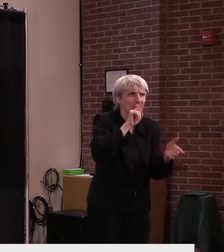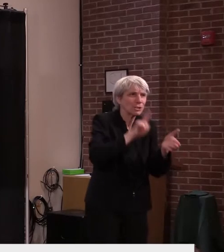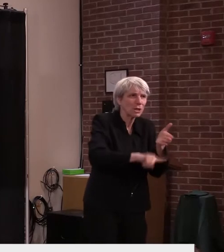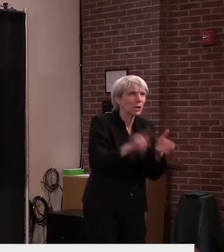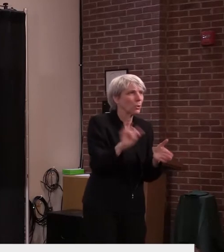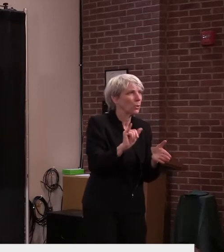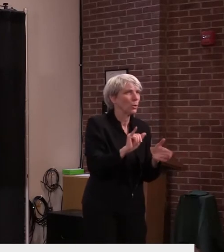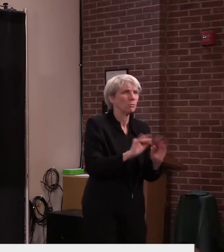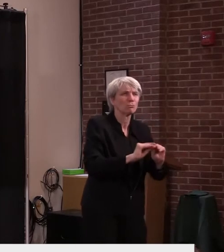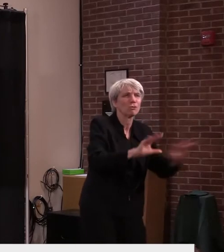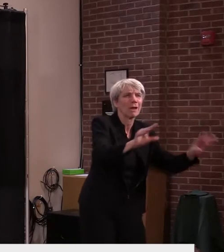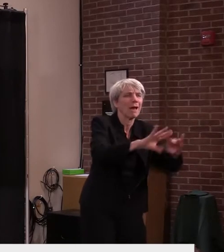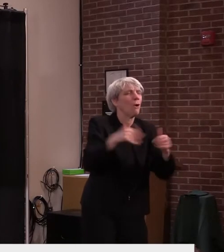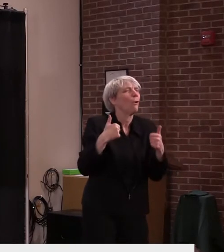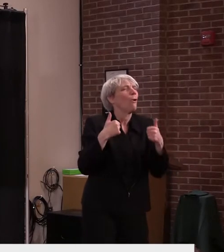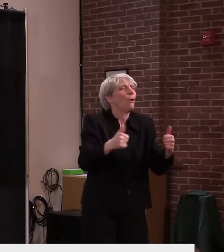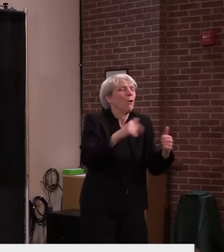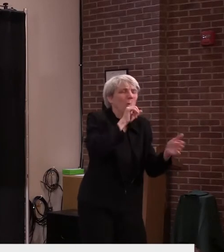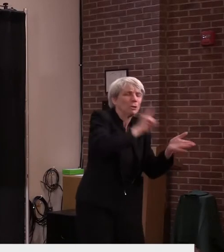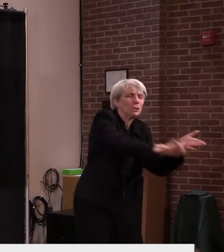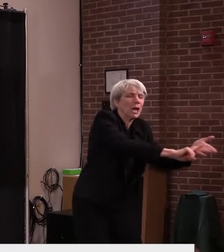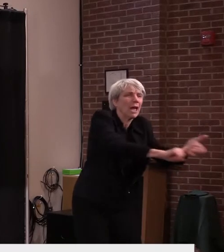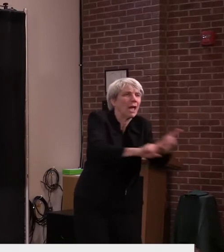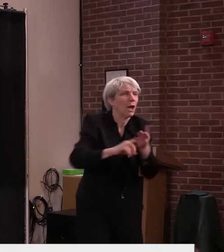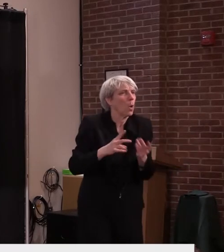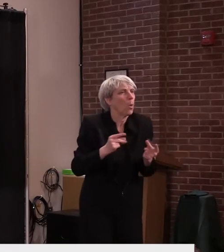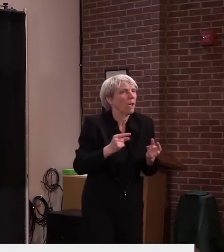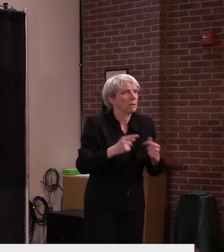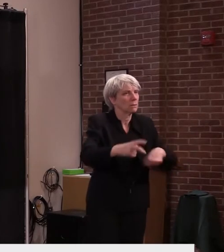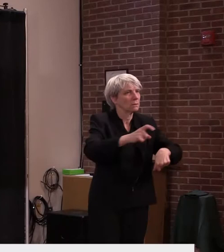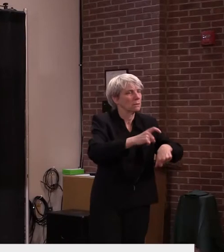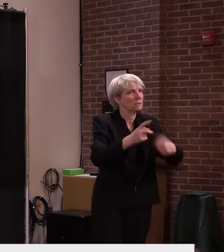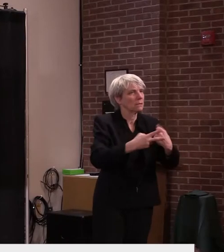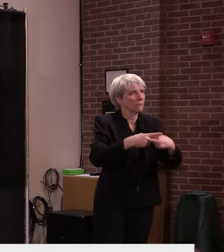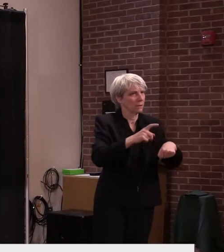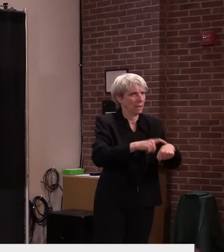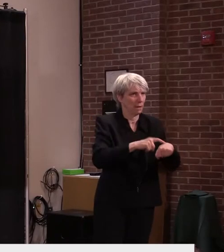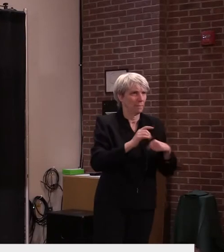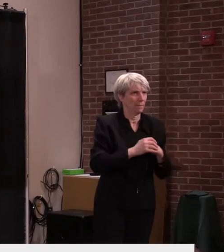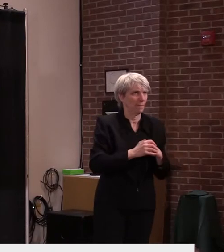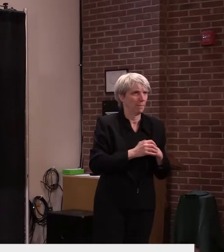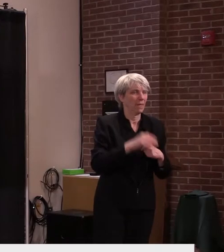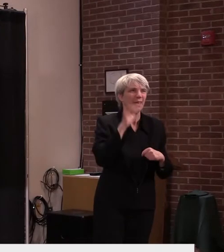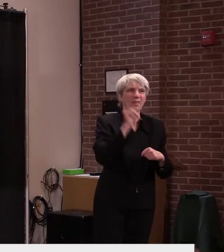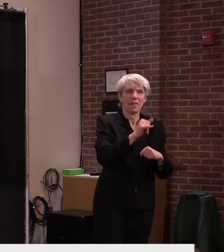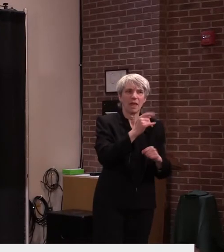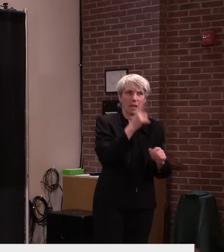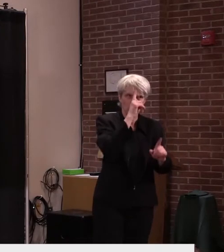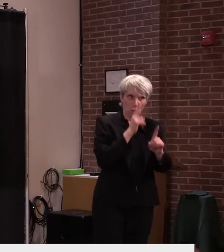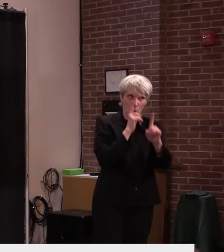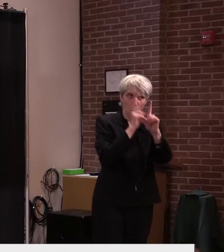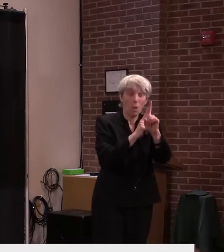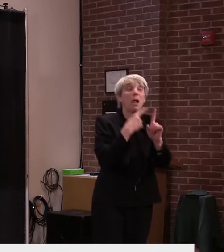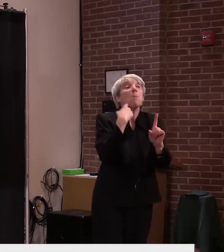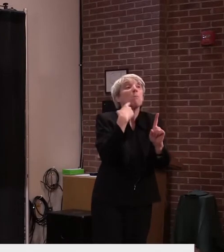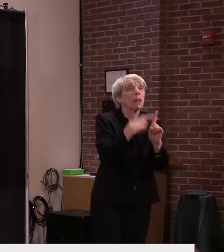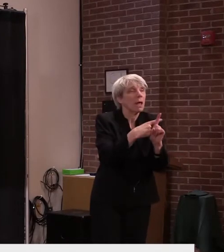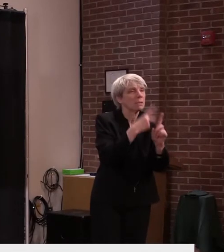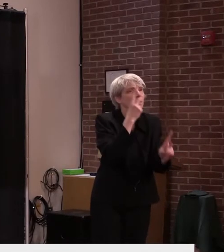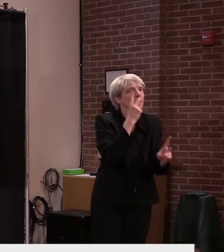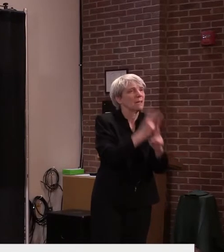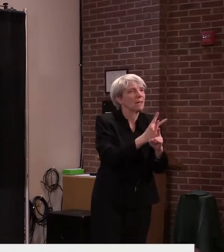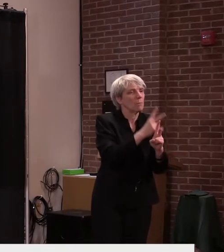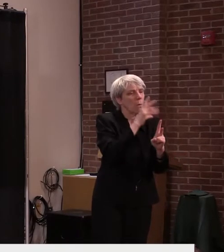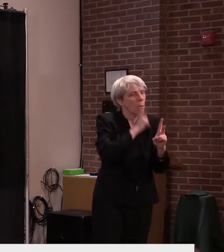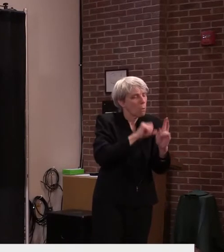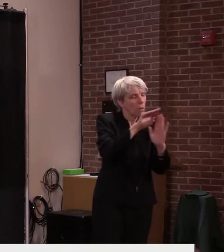simpler approach on all the other mitigation strategies being followed in our schools, like wearing masks indoors and staying